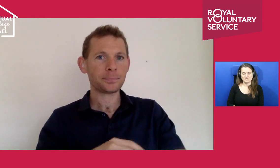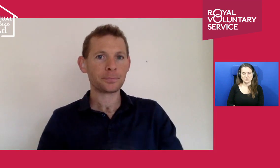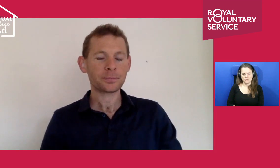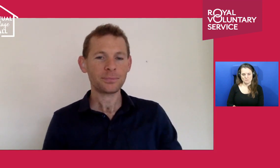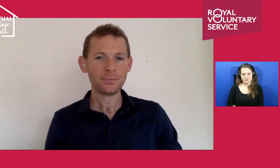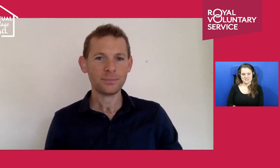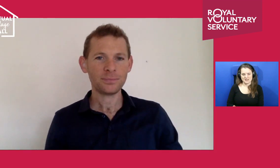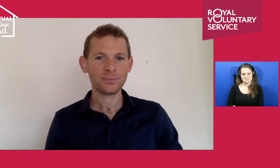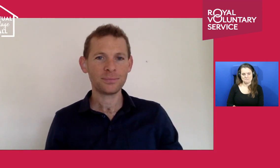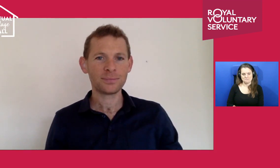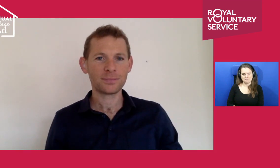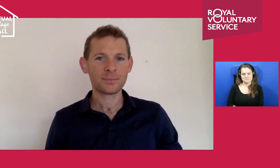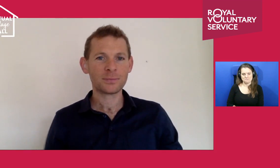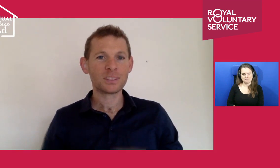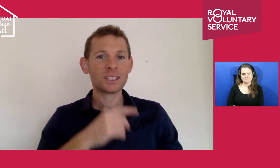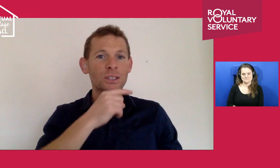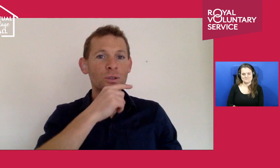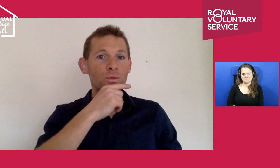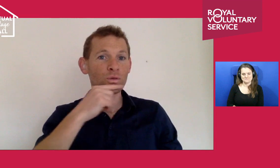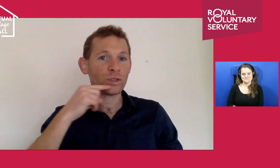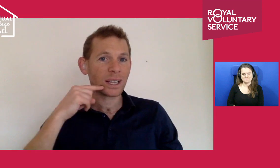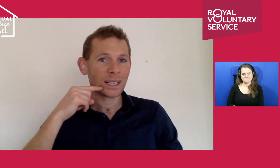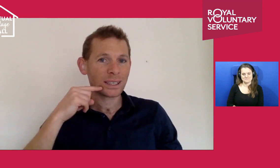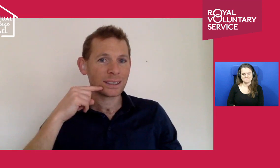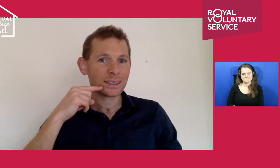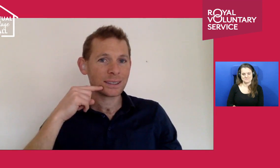Okay, we'll do it one more time.